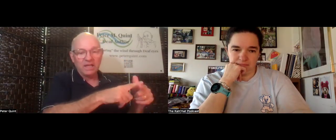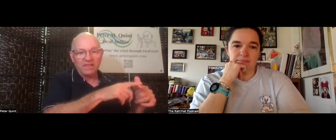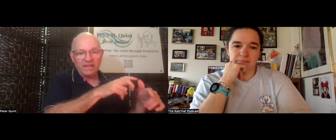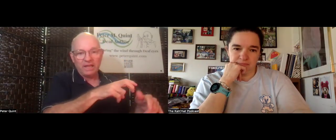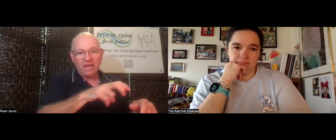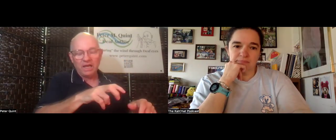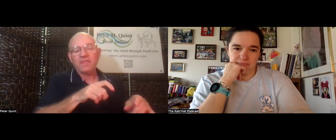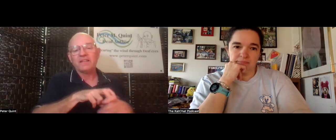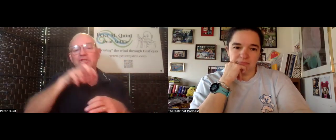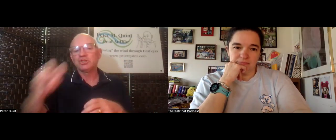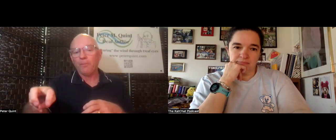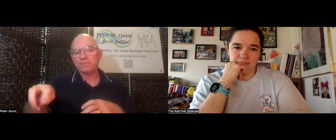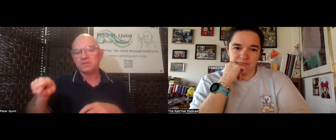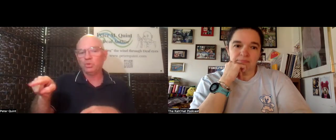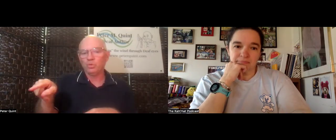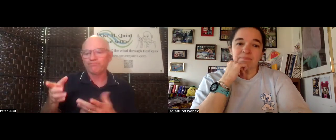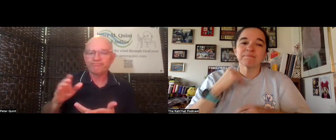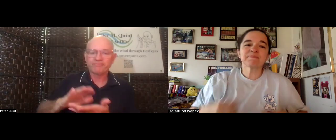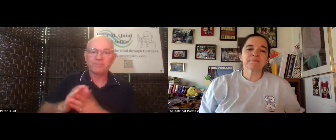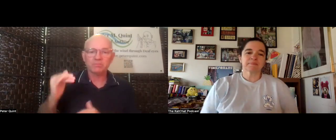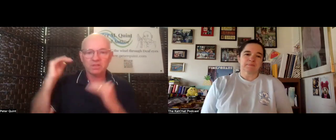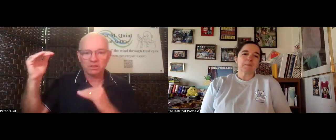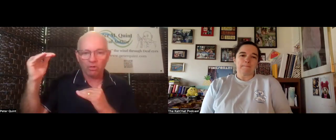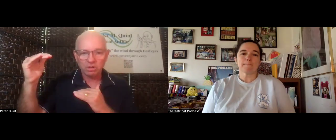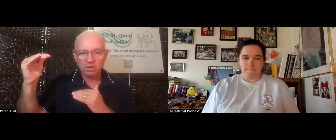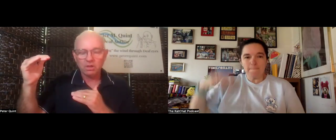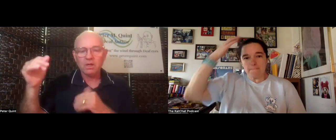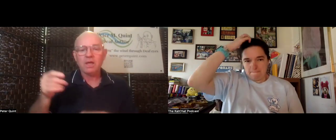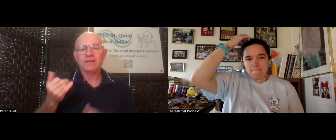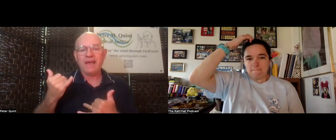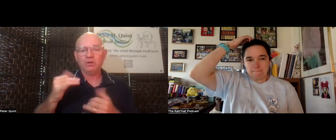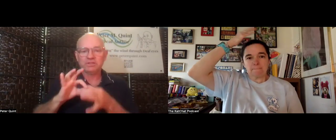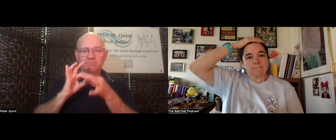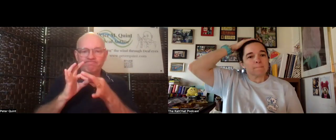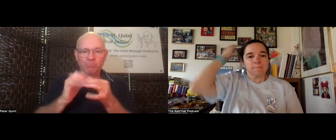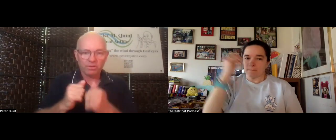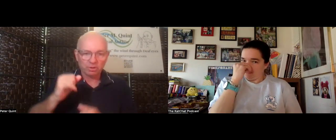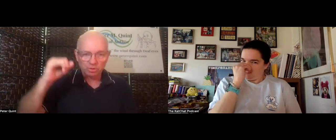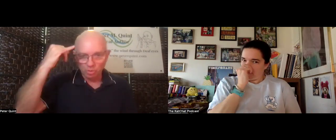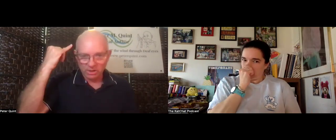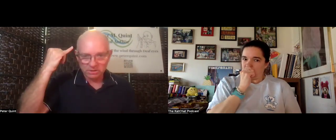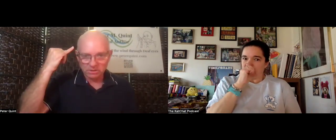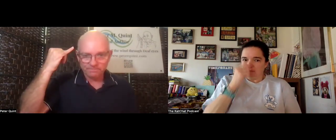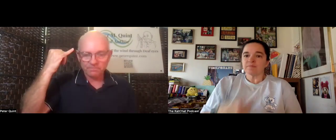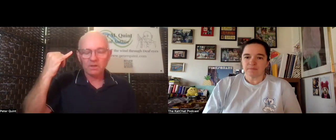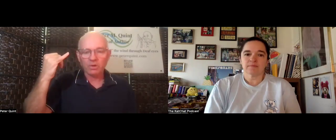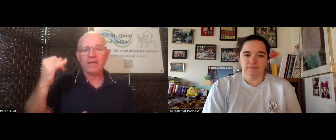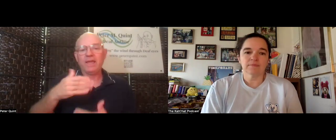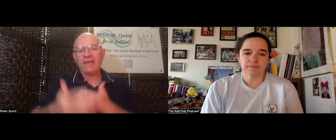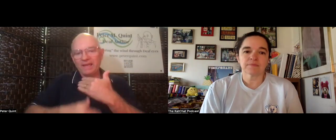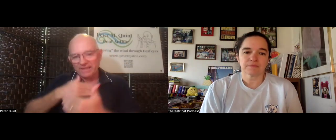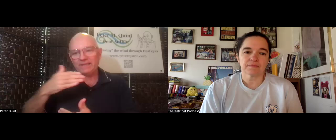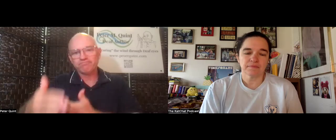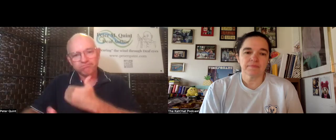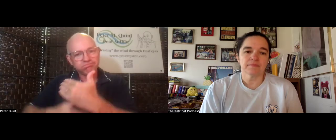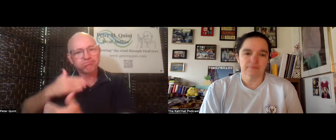abandoned, and then it jumps to she Mhm. becomes an adult. Now she's with Julius. Okay,